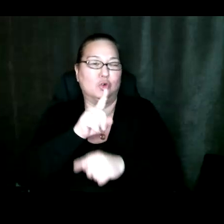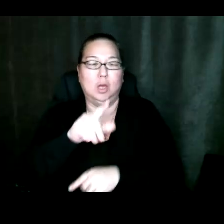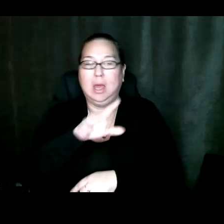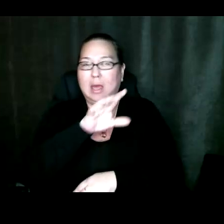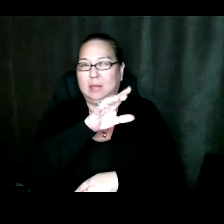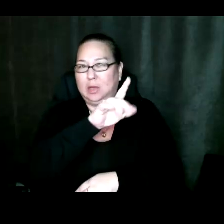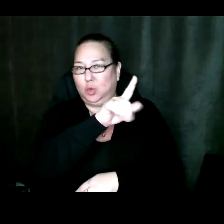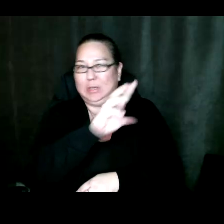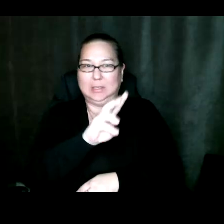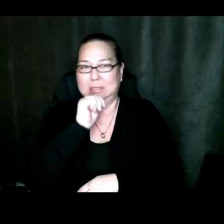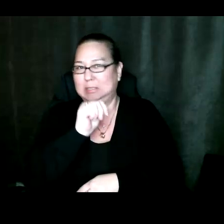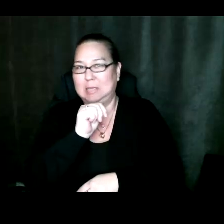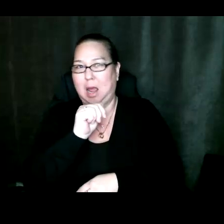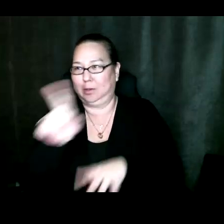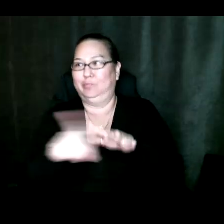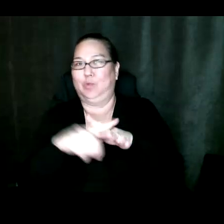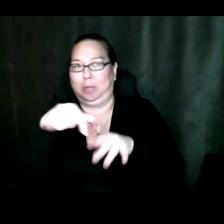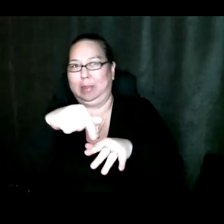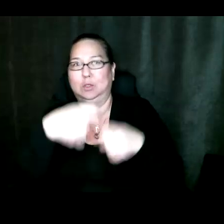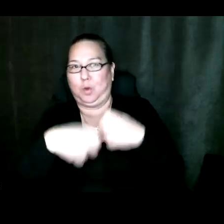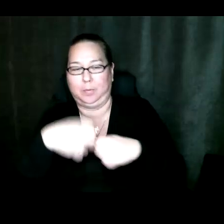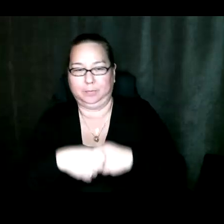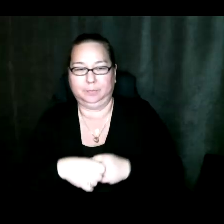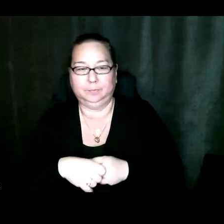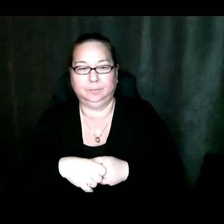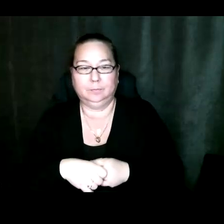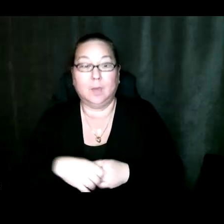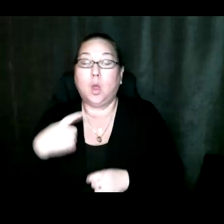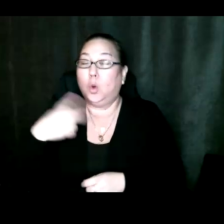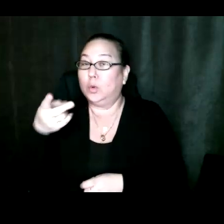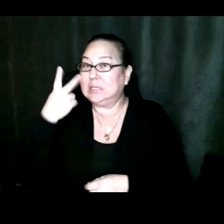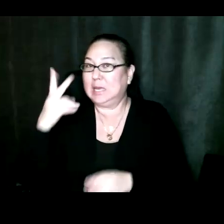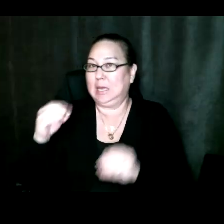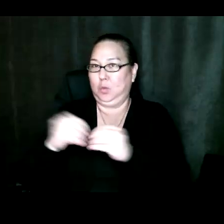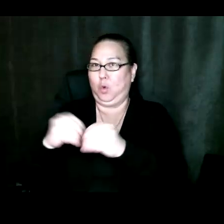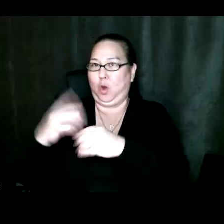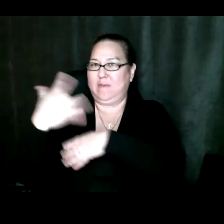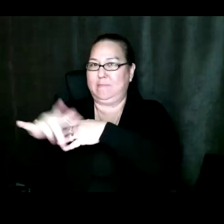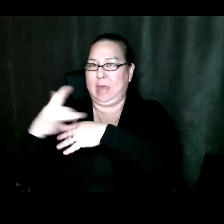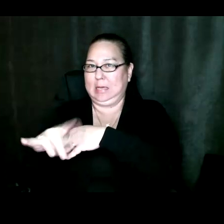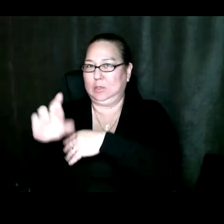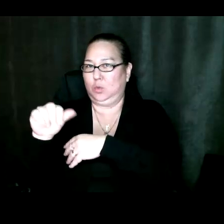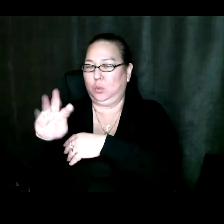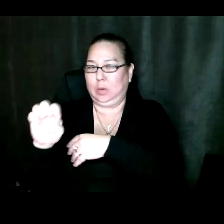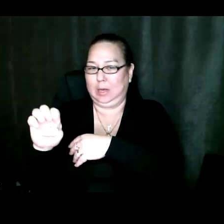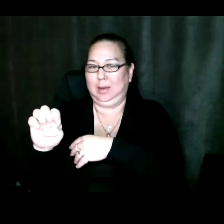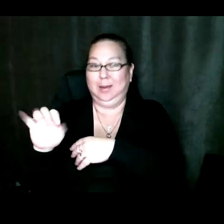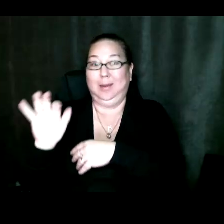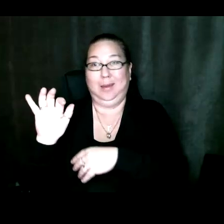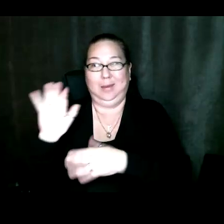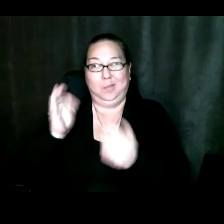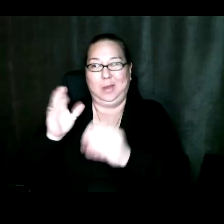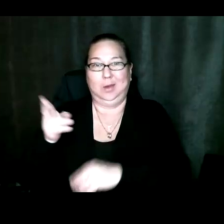We are seeing some savings from a higher vacancy rate than historical. This is the same thing I've said to you now for basically